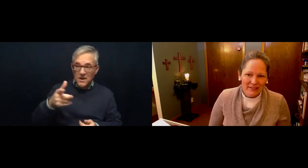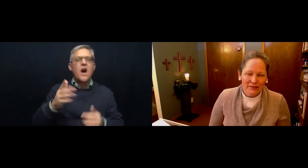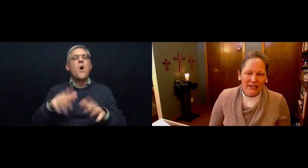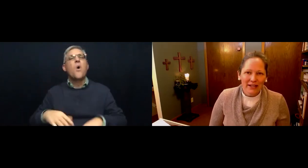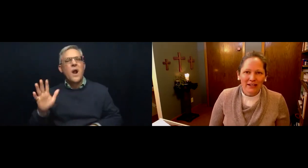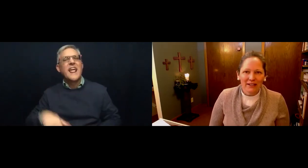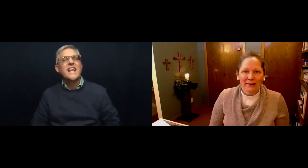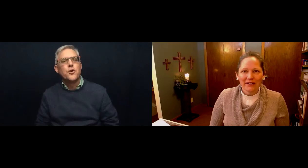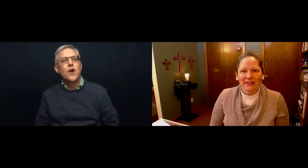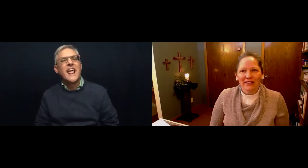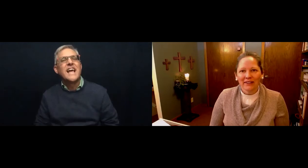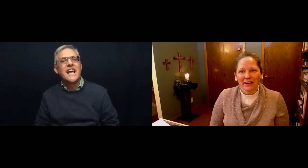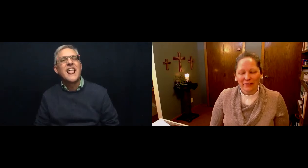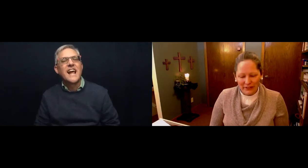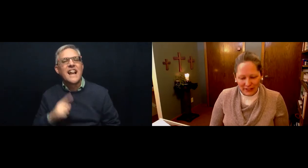So then